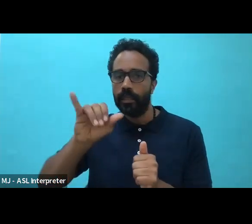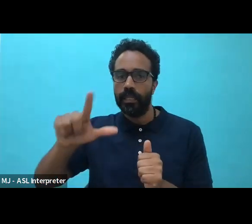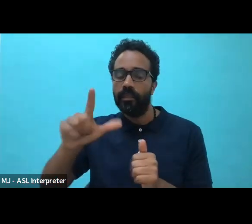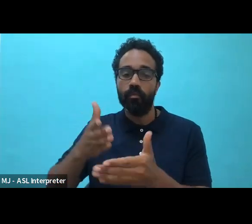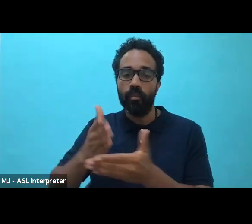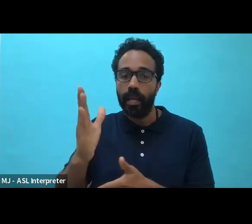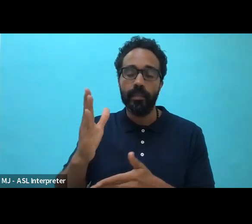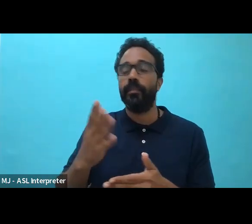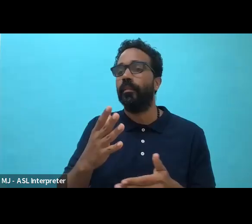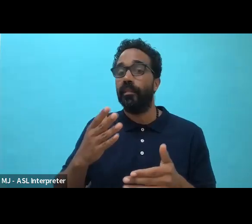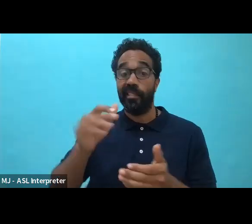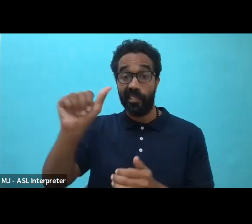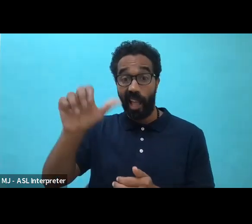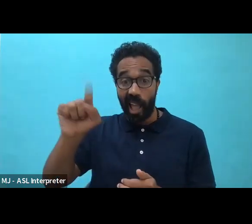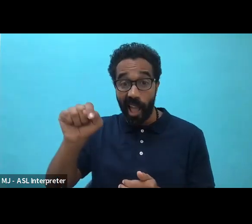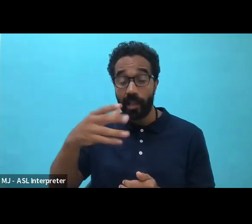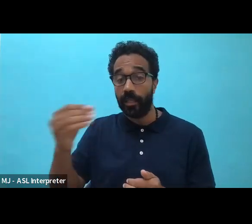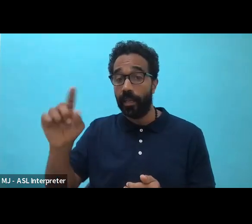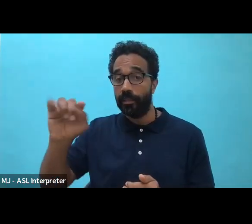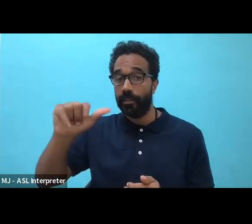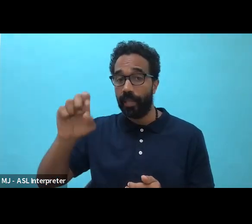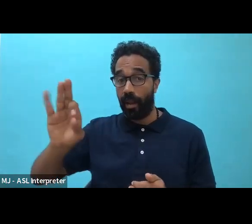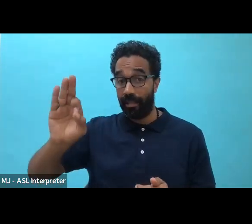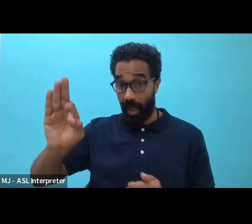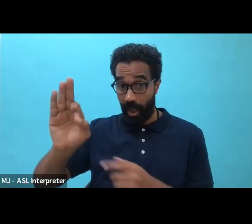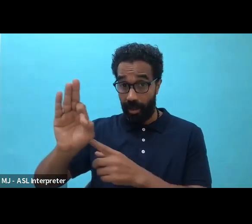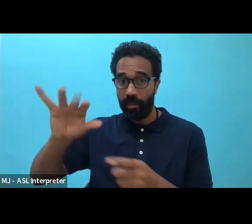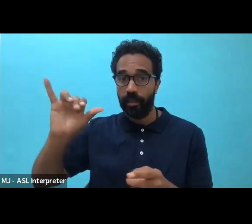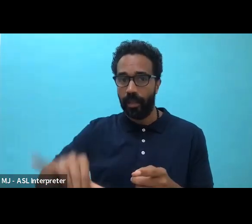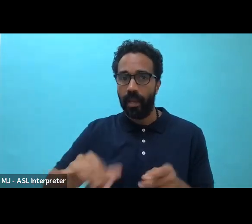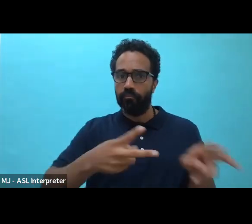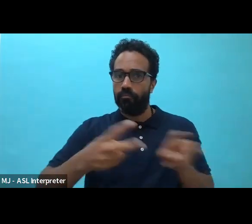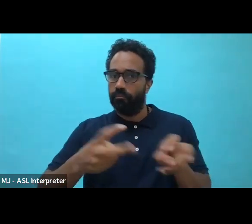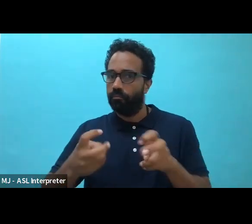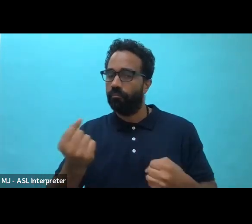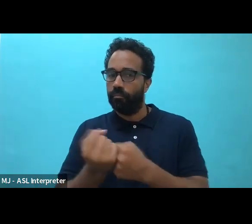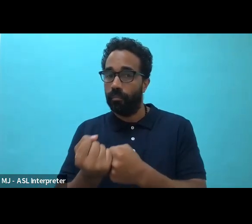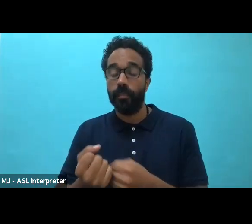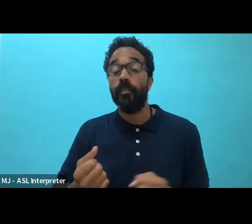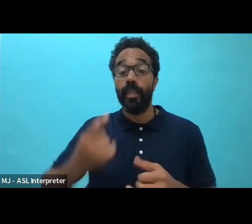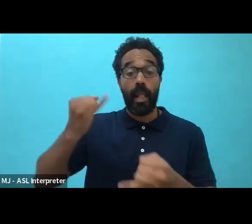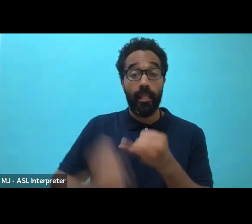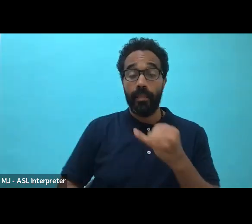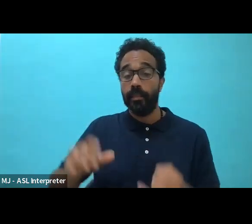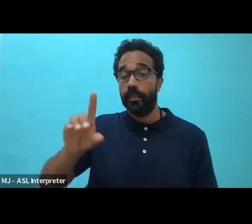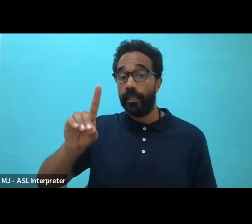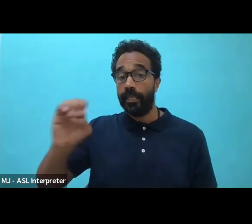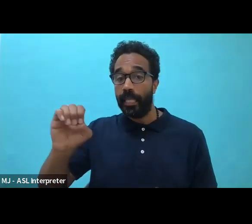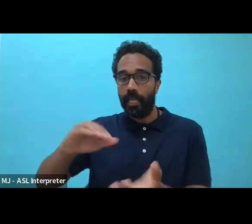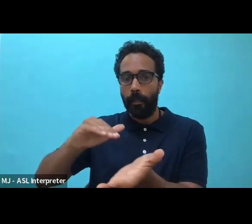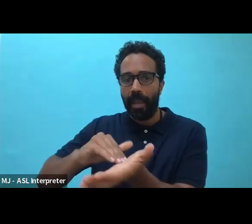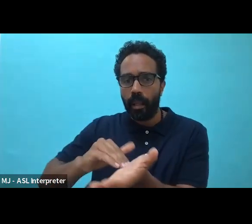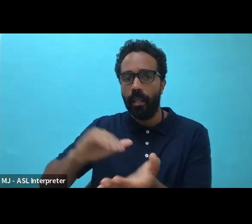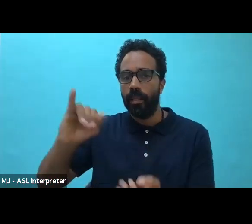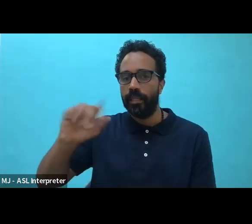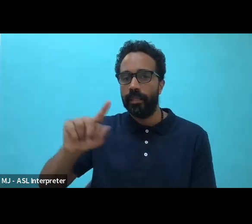Title IX. And finally, demedicalization. Under the medical model, which I'll talk about in a